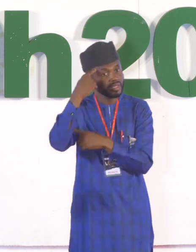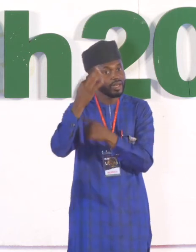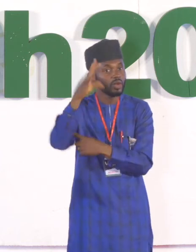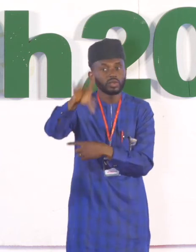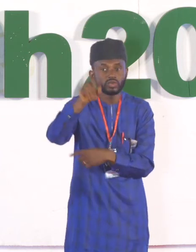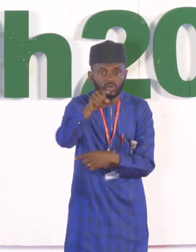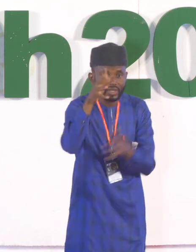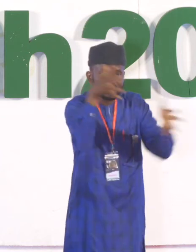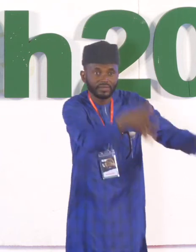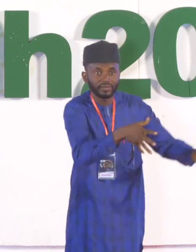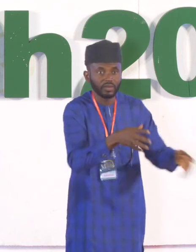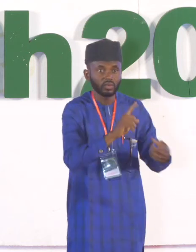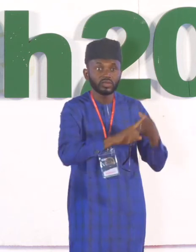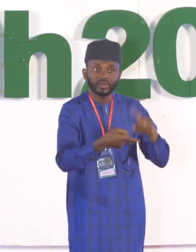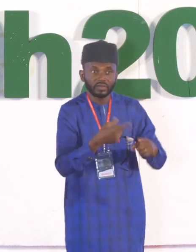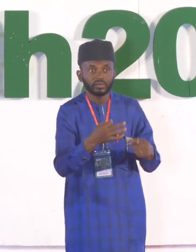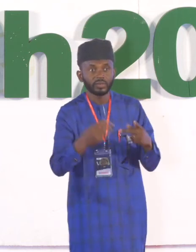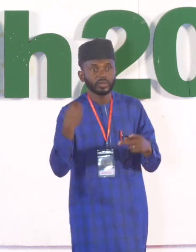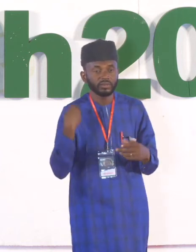I know